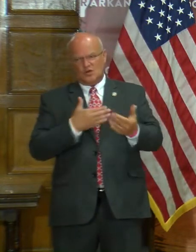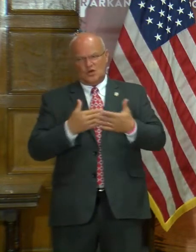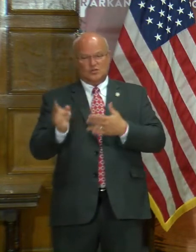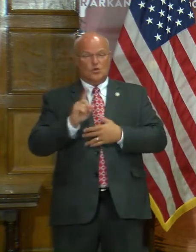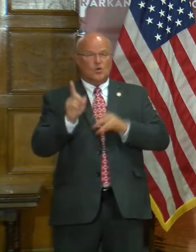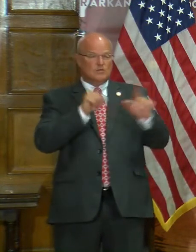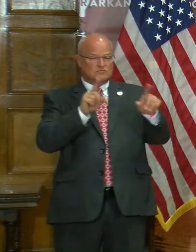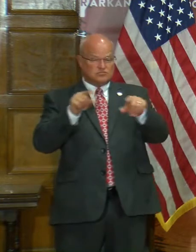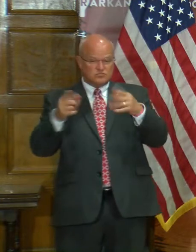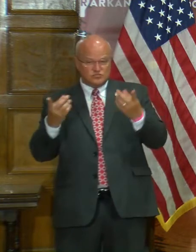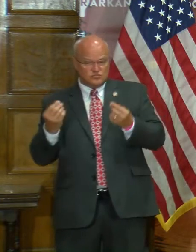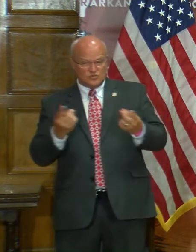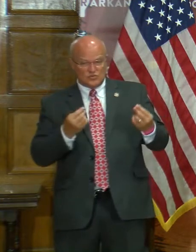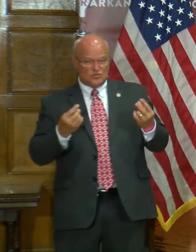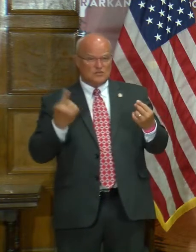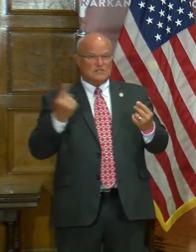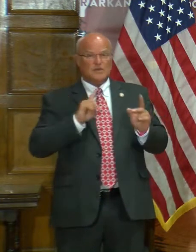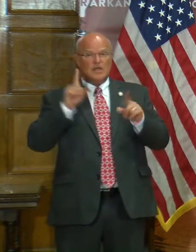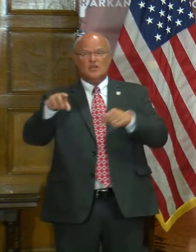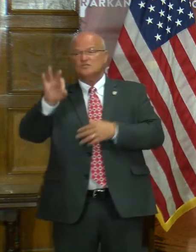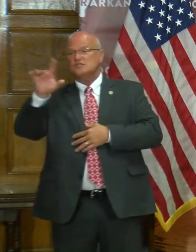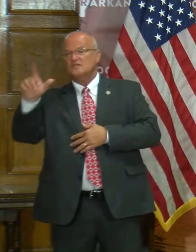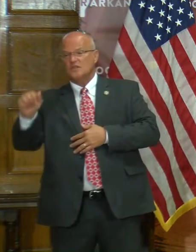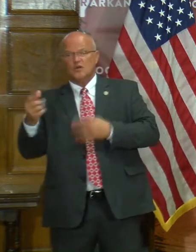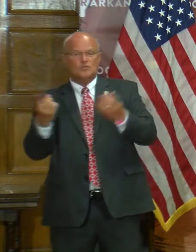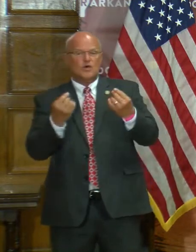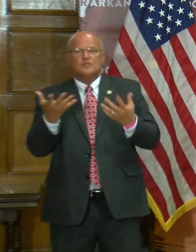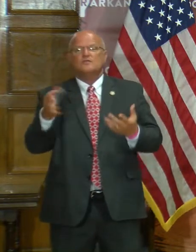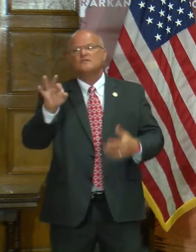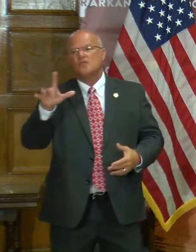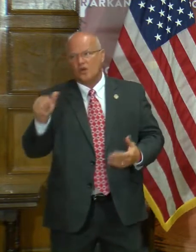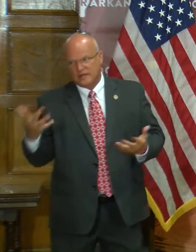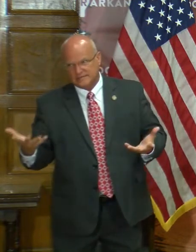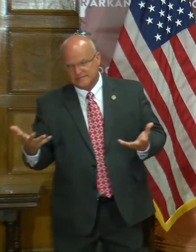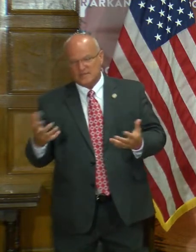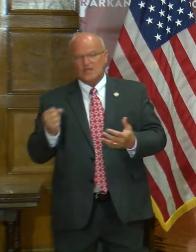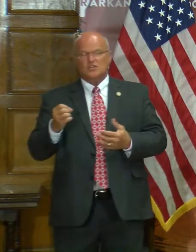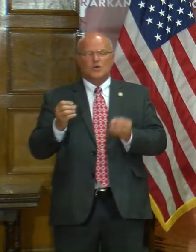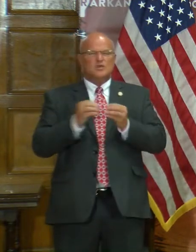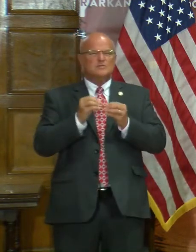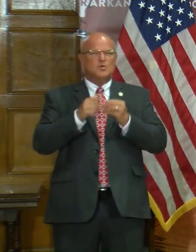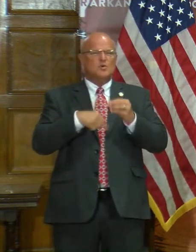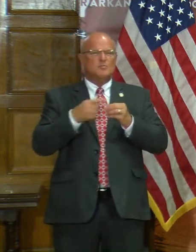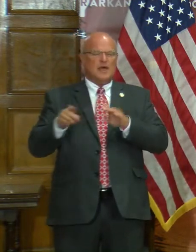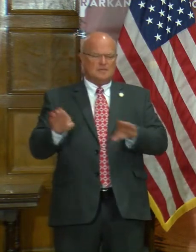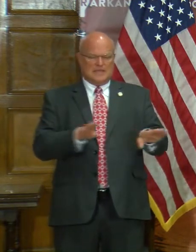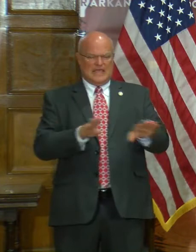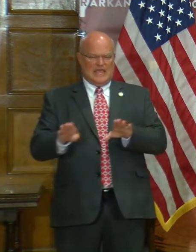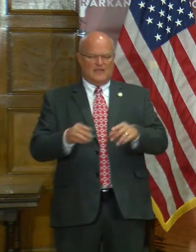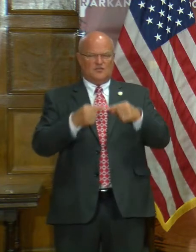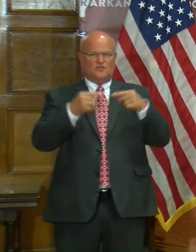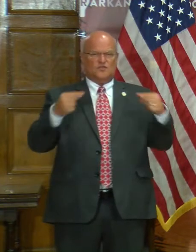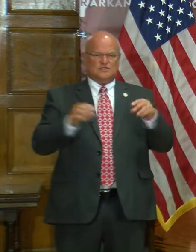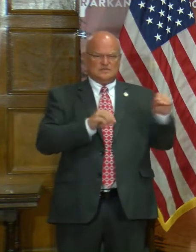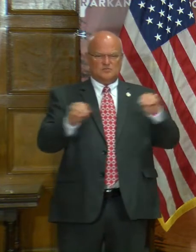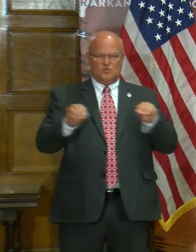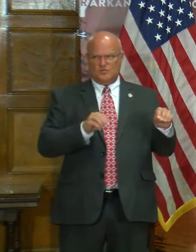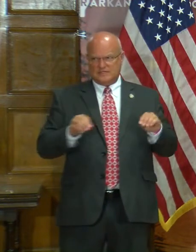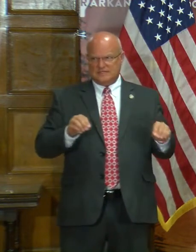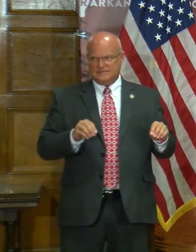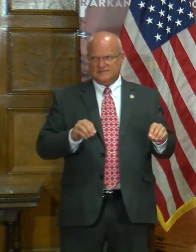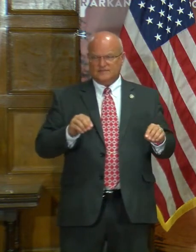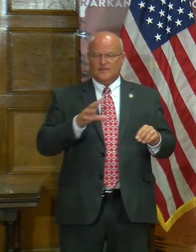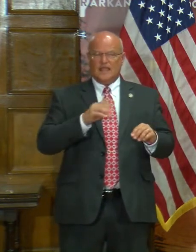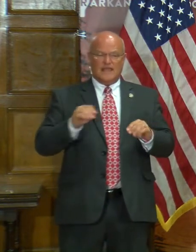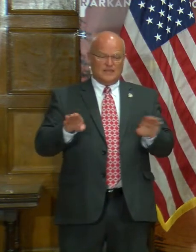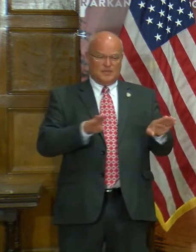have they been? What are they doing? If somebody goes to Florida, what do they do in Florida? And so it's more about behavior versus movement.